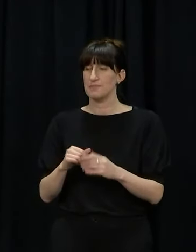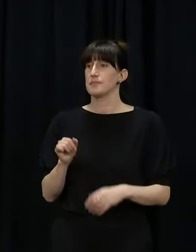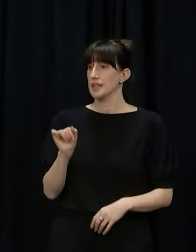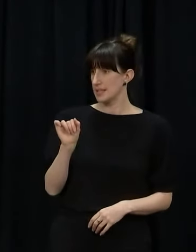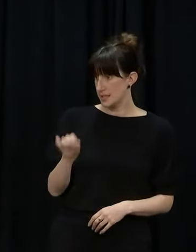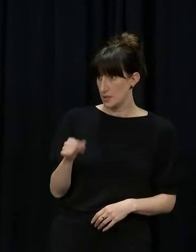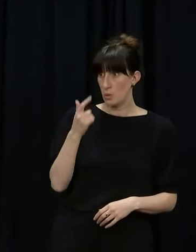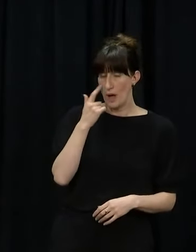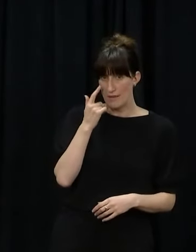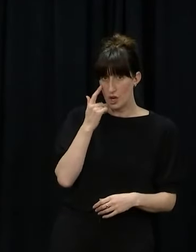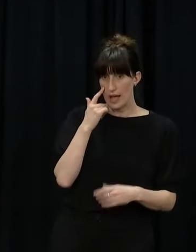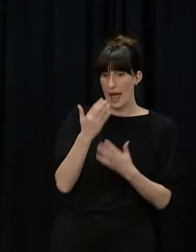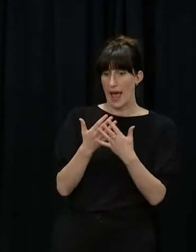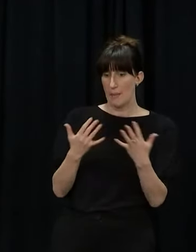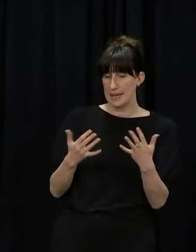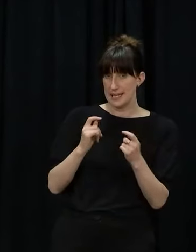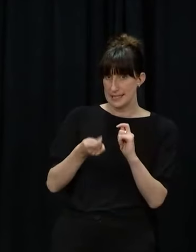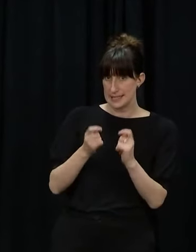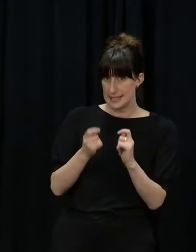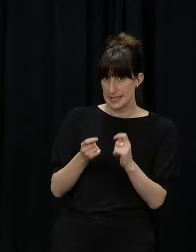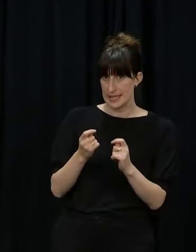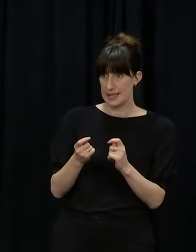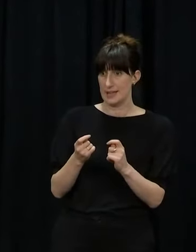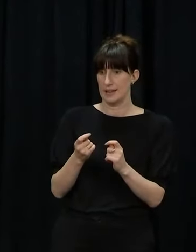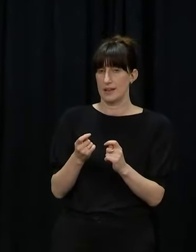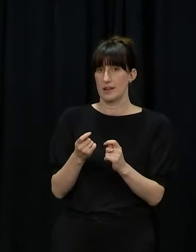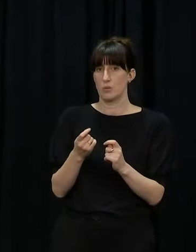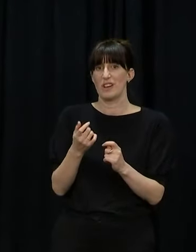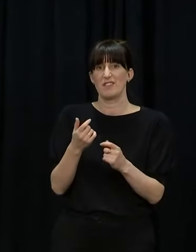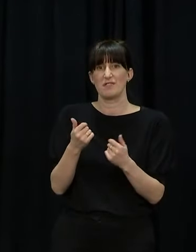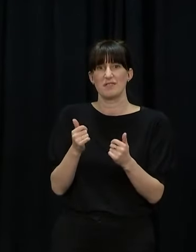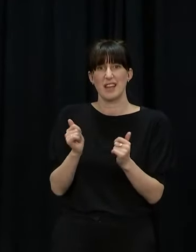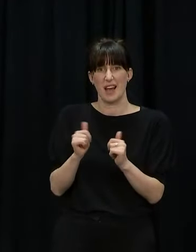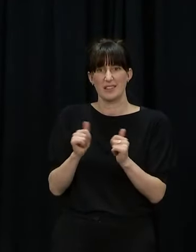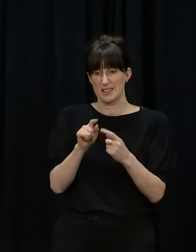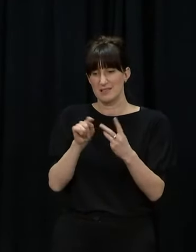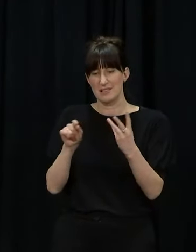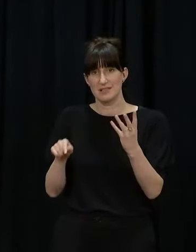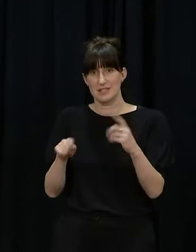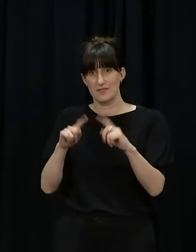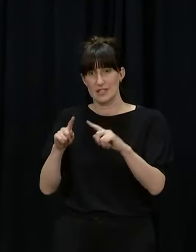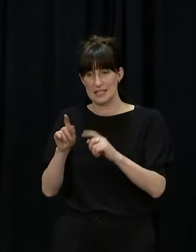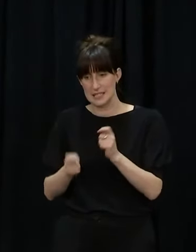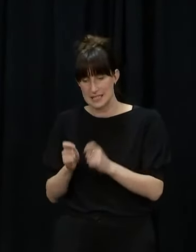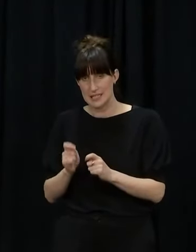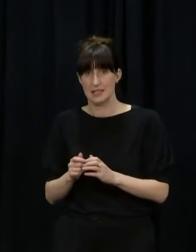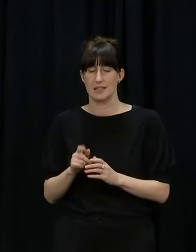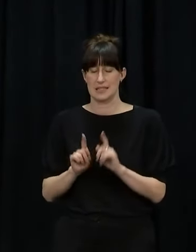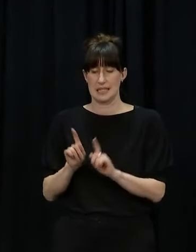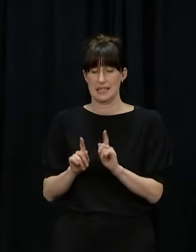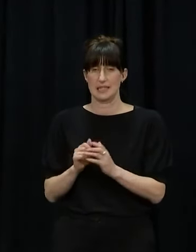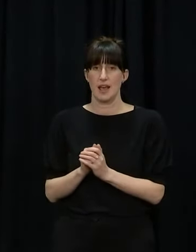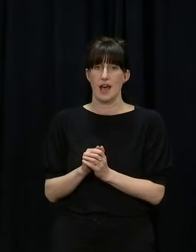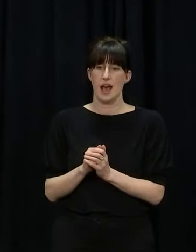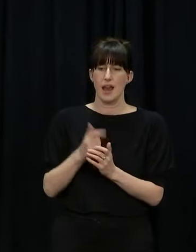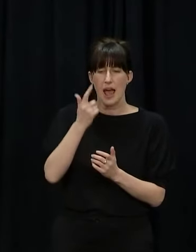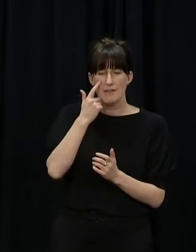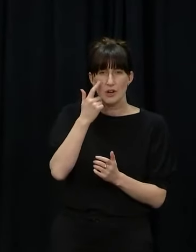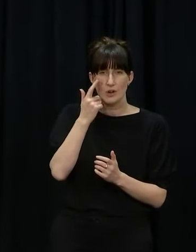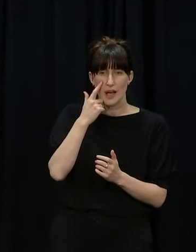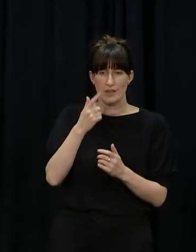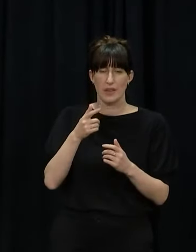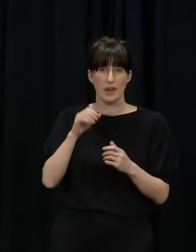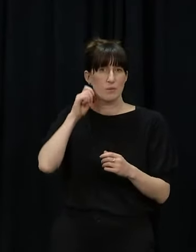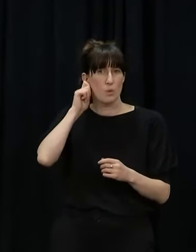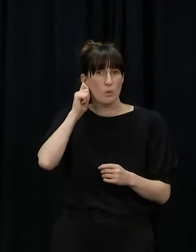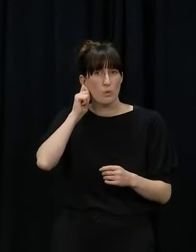numbers, the contacts that we're looking at, wastewater results. For the proportion, in order to give high confidence, you